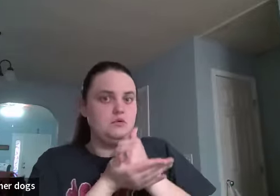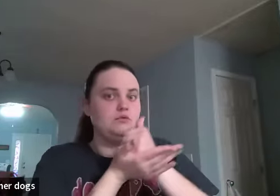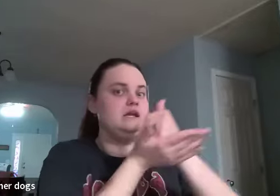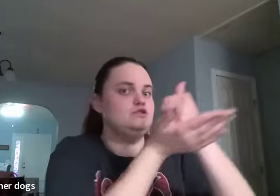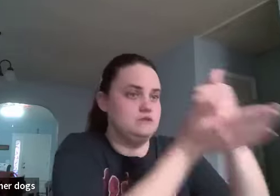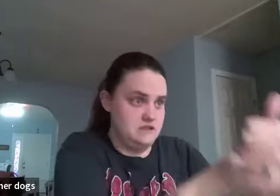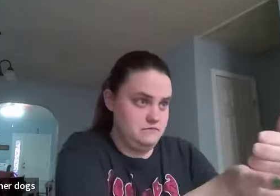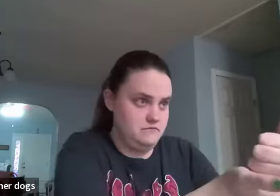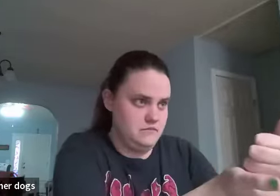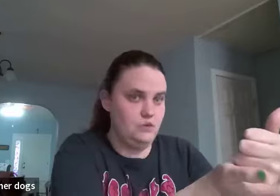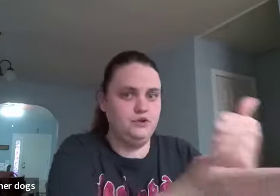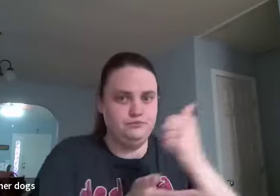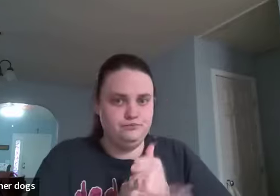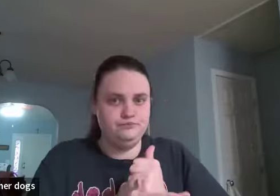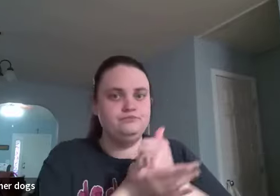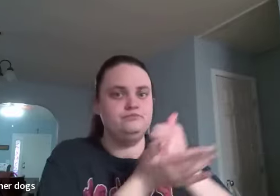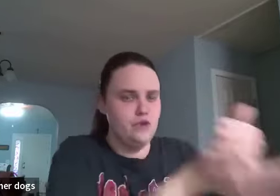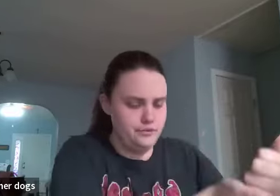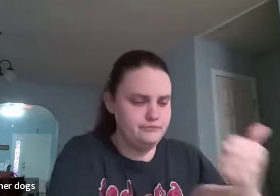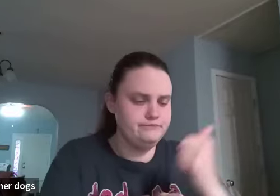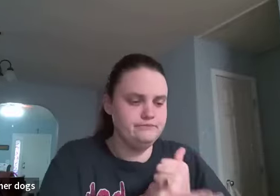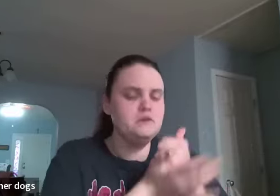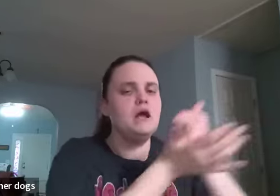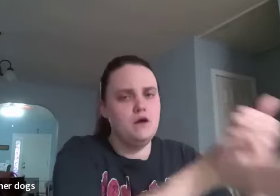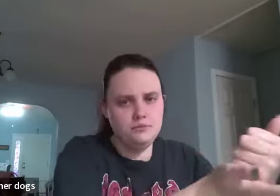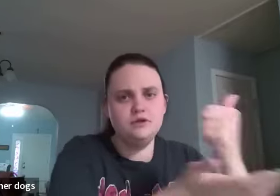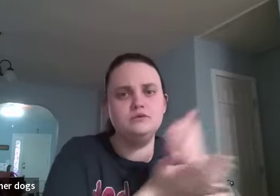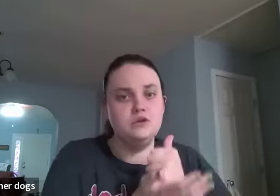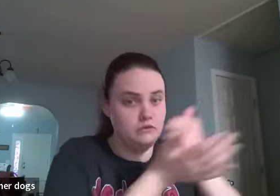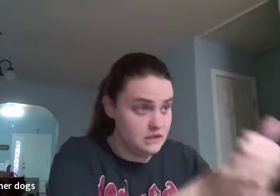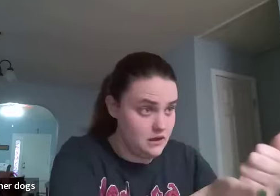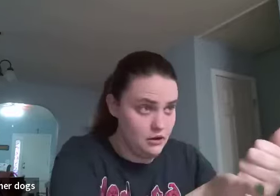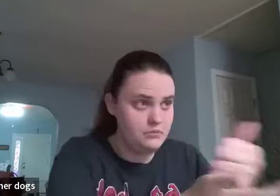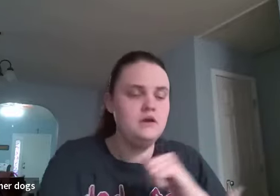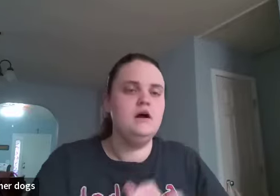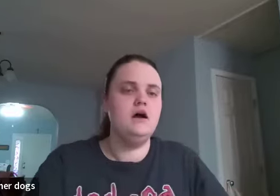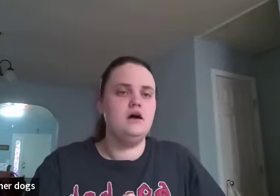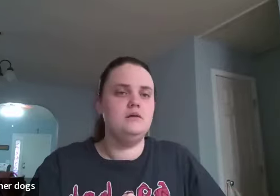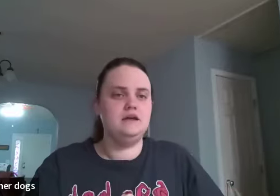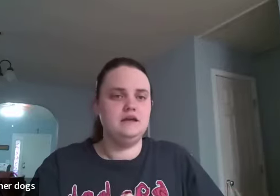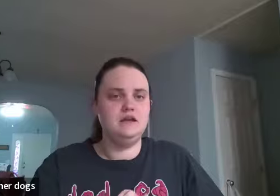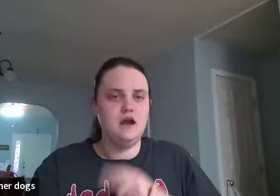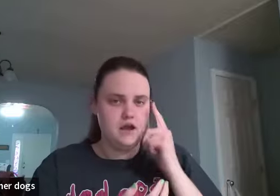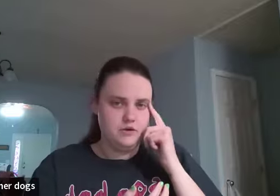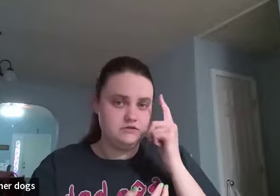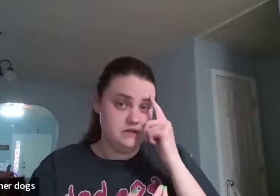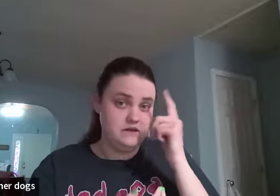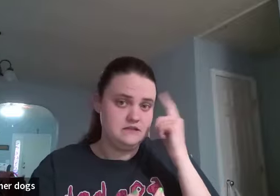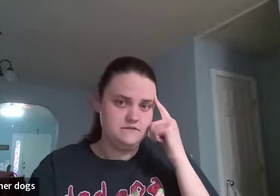would bring it towards them. Help you, help you. I'll help you. You need help. Again, eyebrows will make that